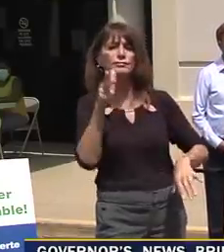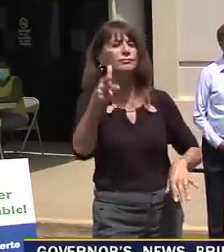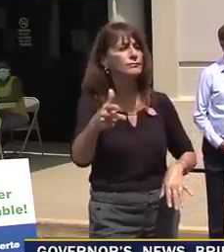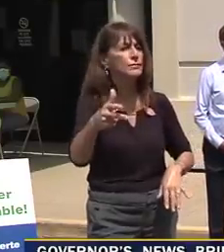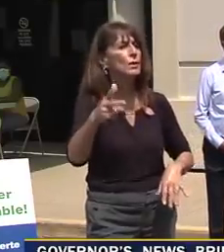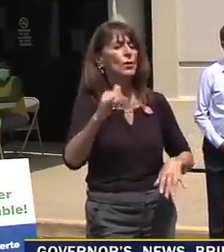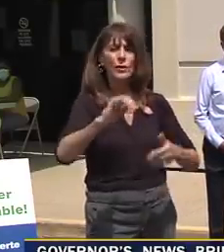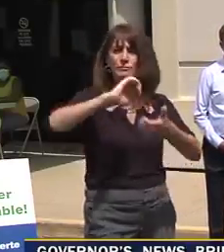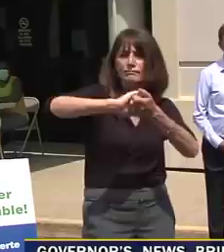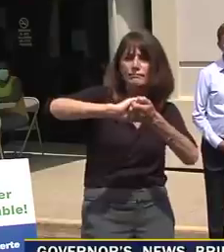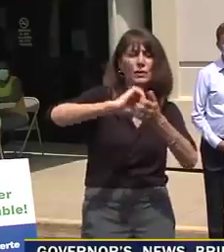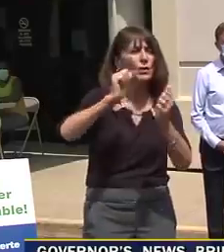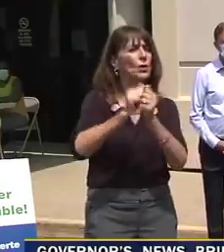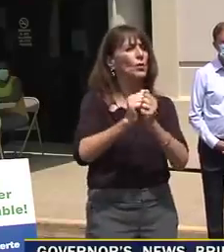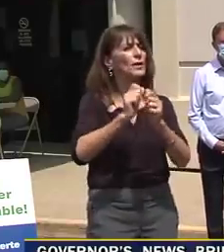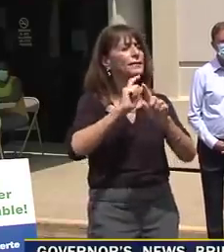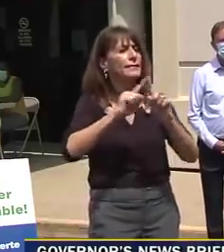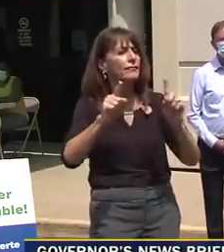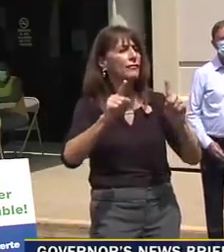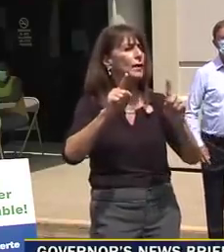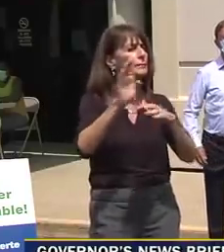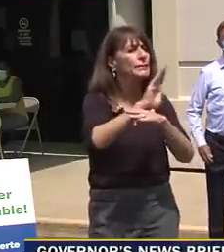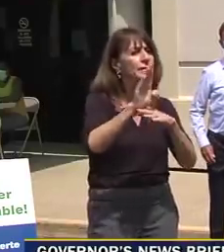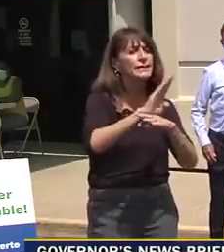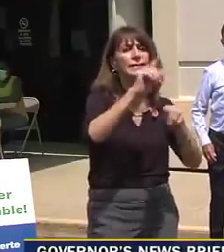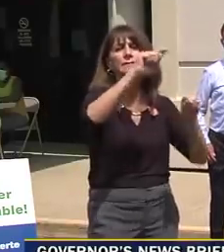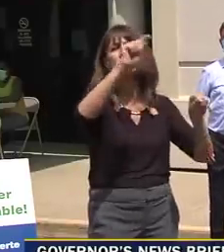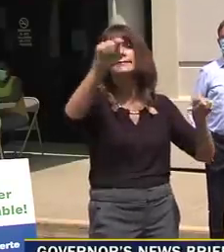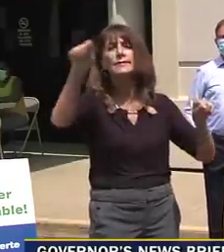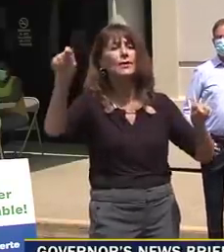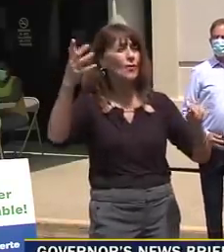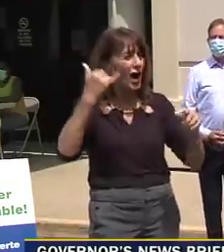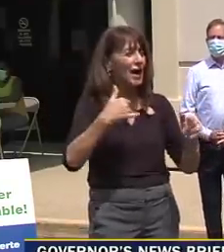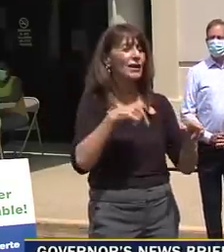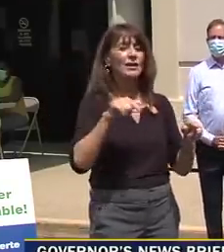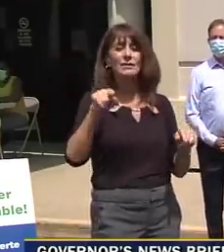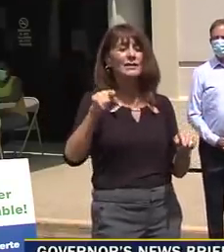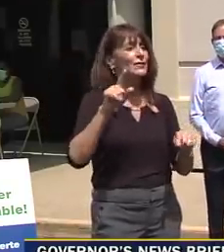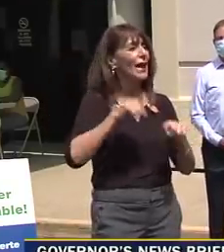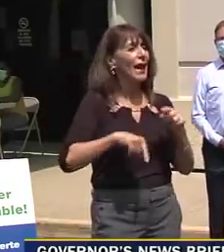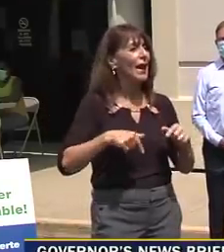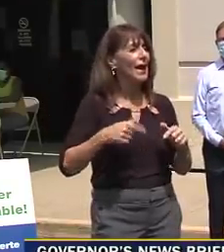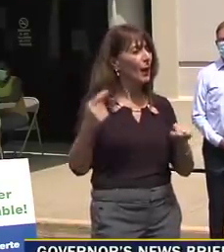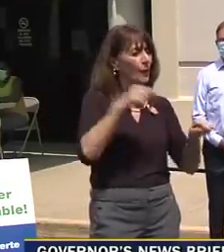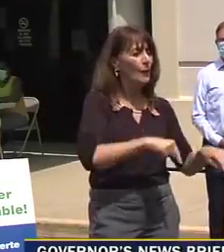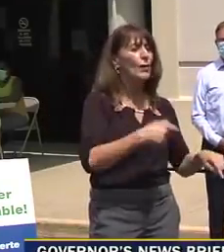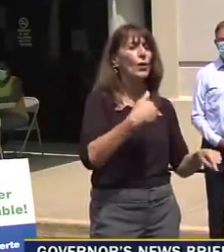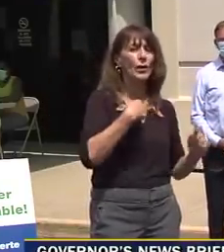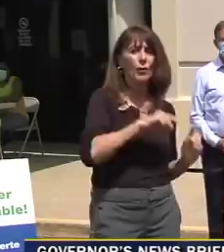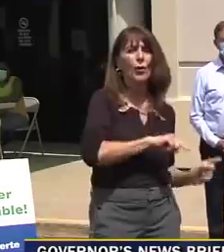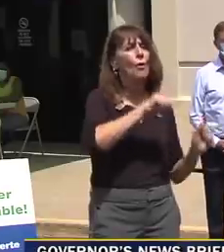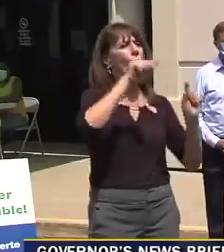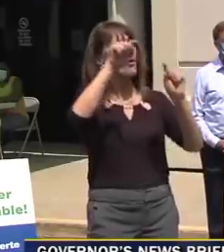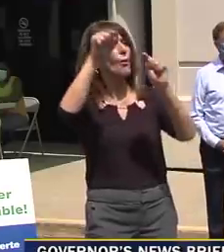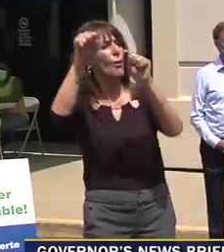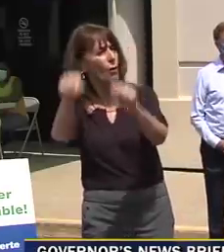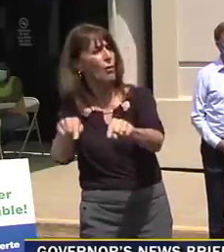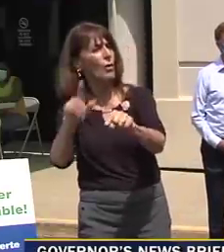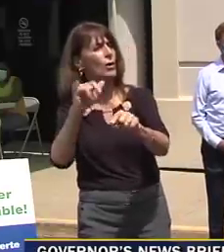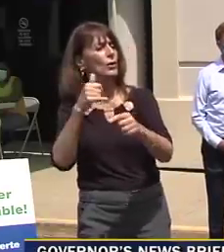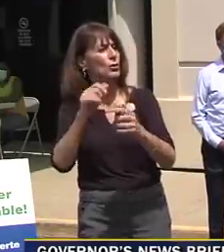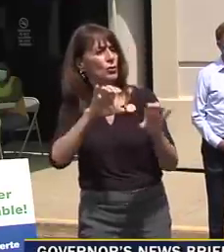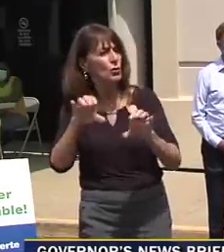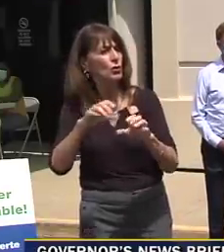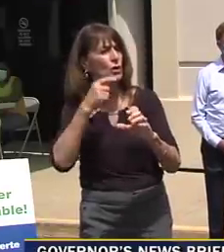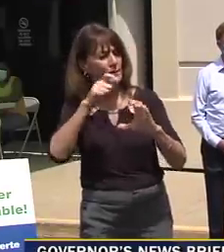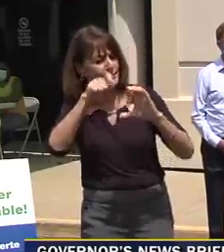we partner with collaborative partners across the state to bring testing to where our partners are serving Connecticut residents.